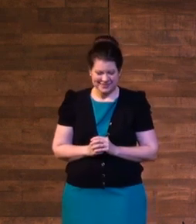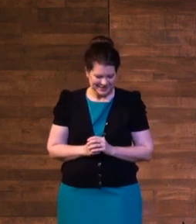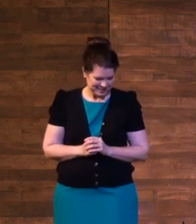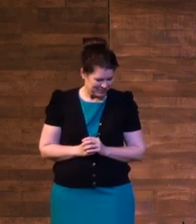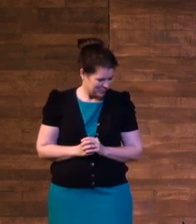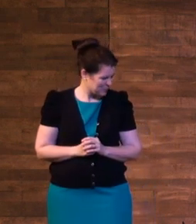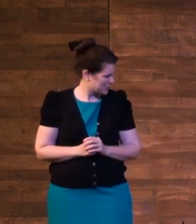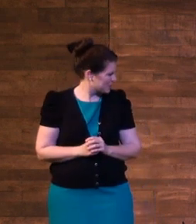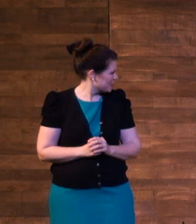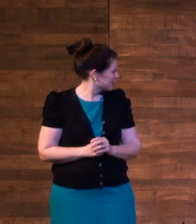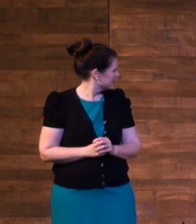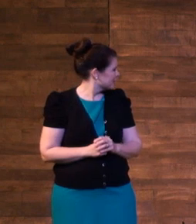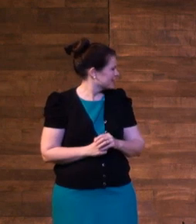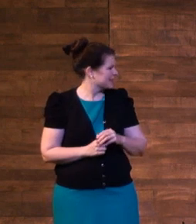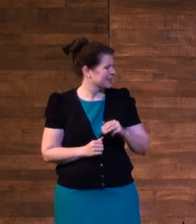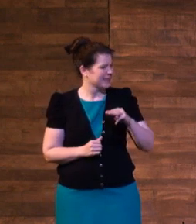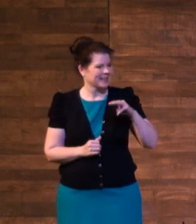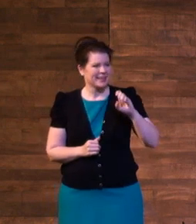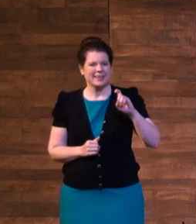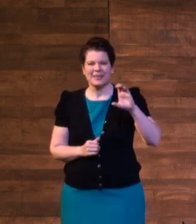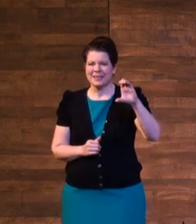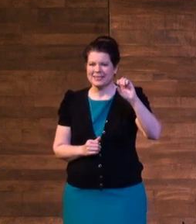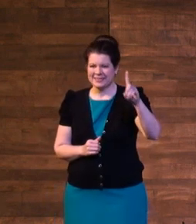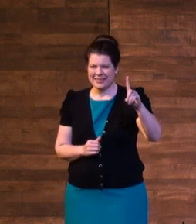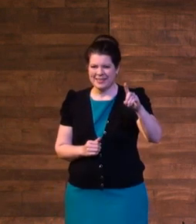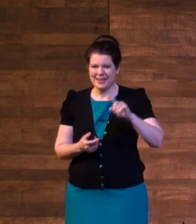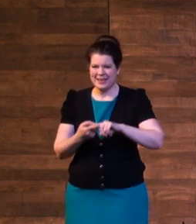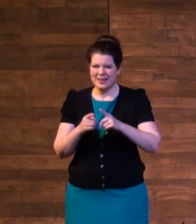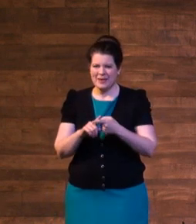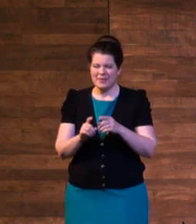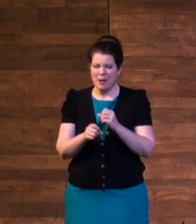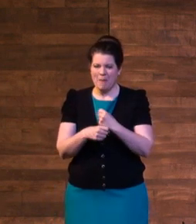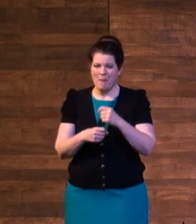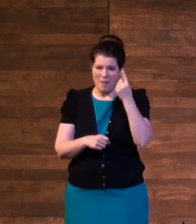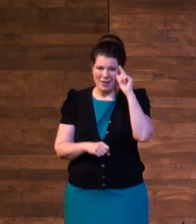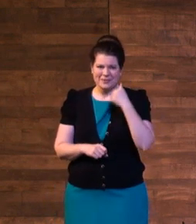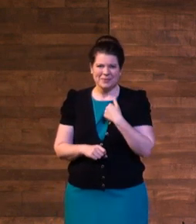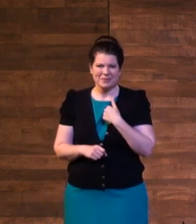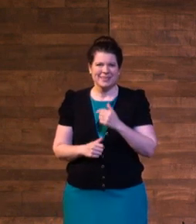I have a mix CD my friend made for me in college. Don't use that anymore.